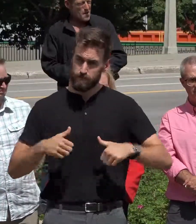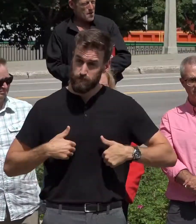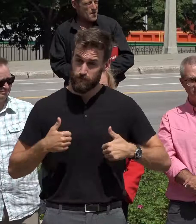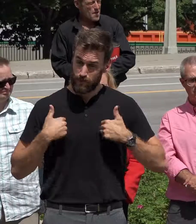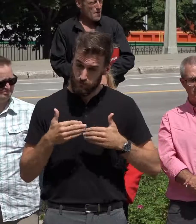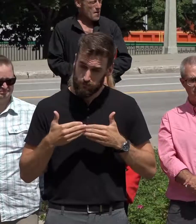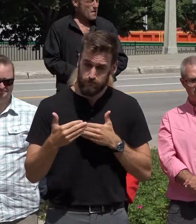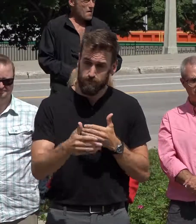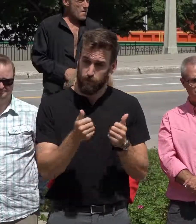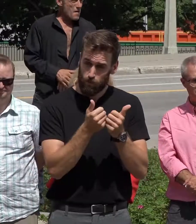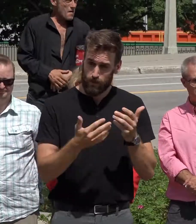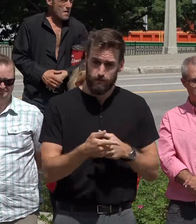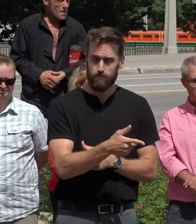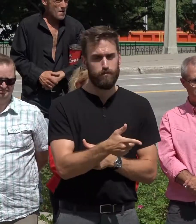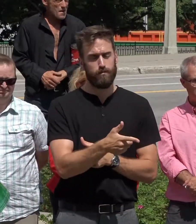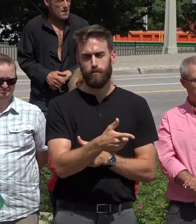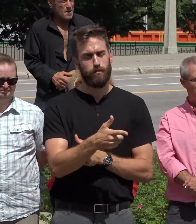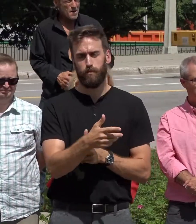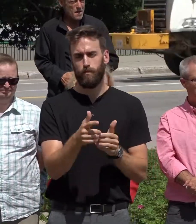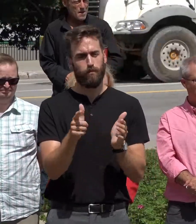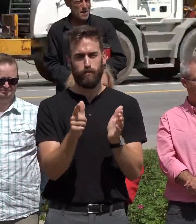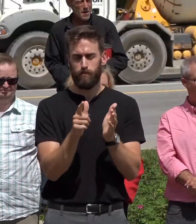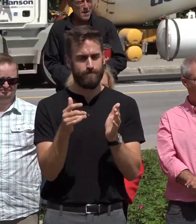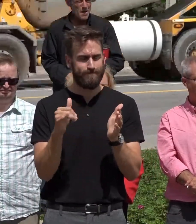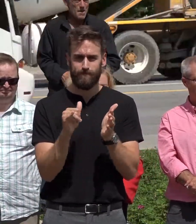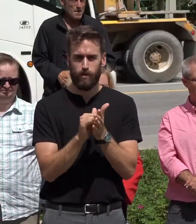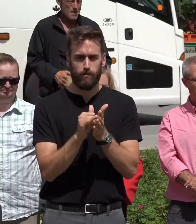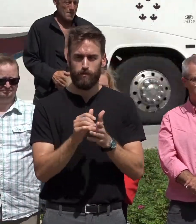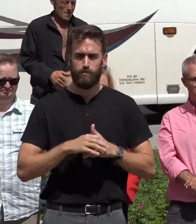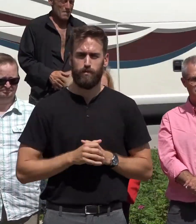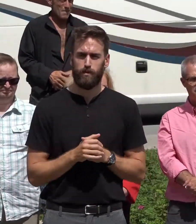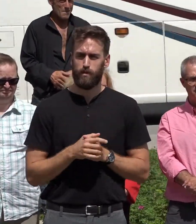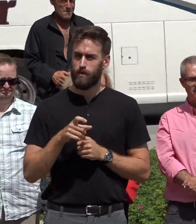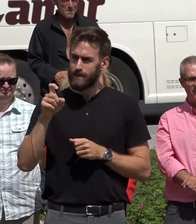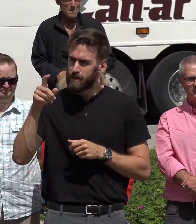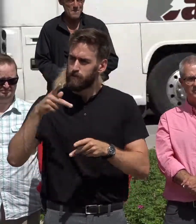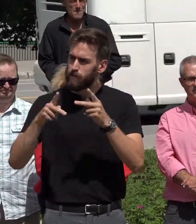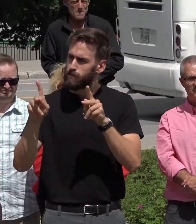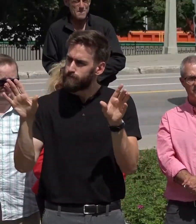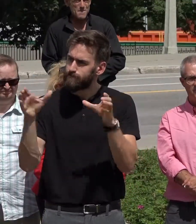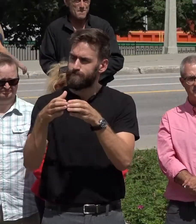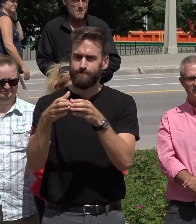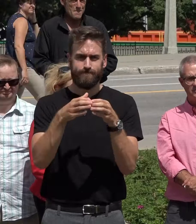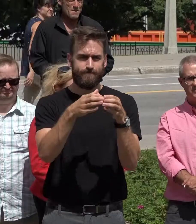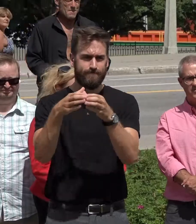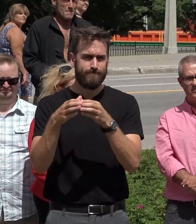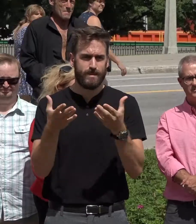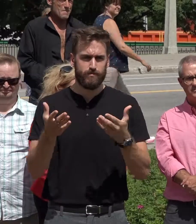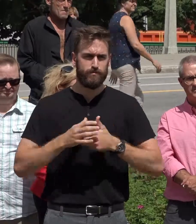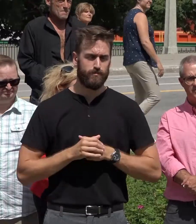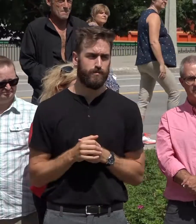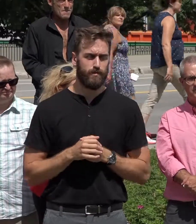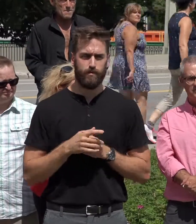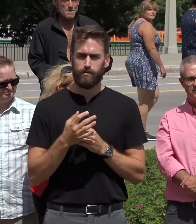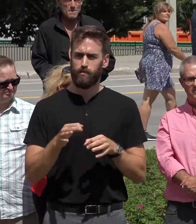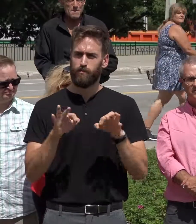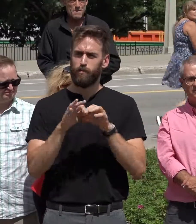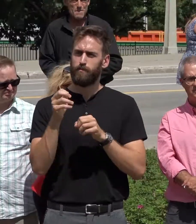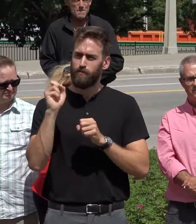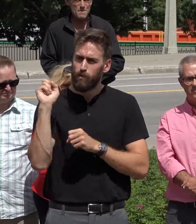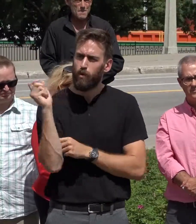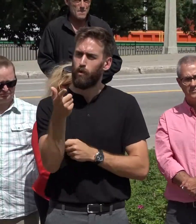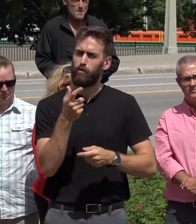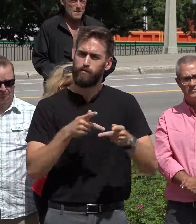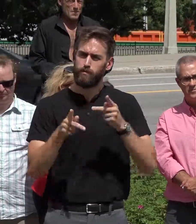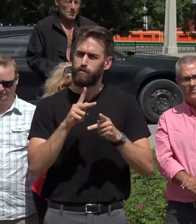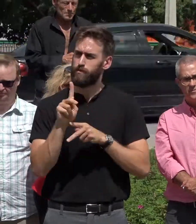it, just like we cannot live without you. It's so important for everyone to